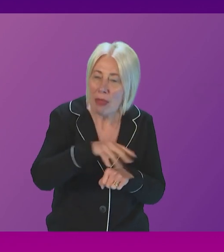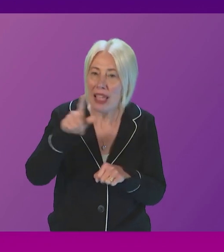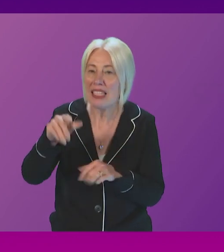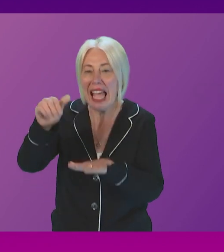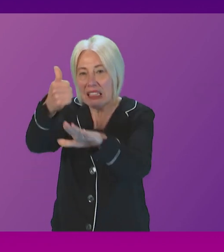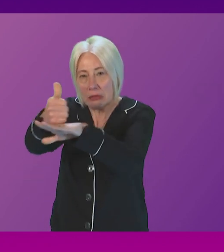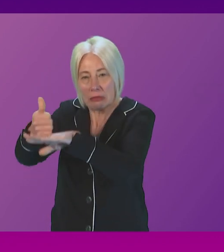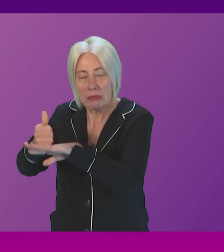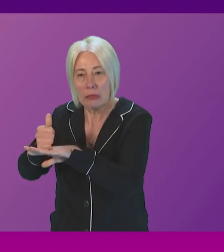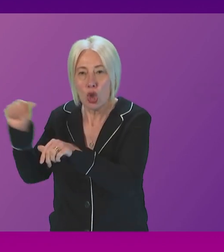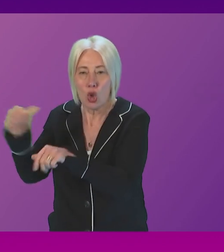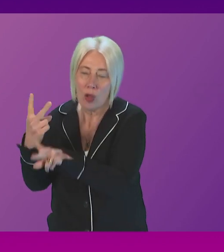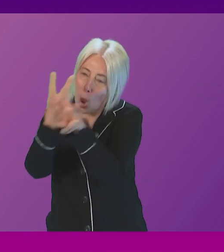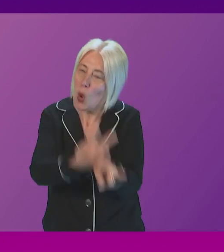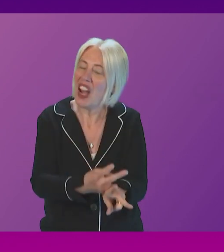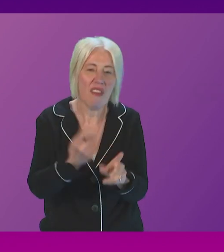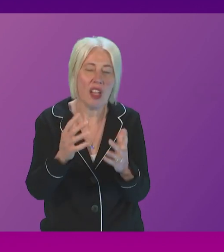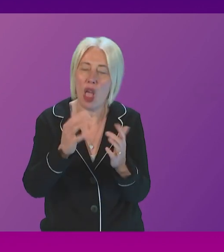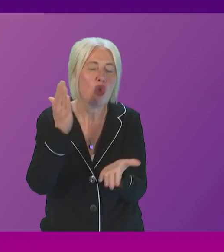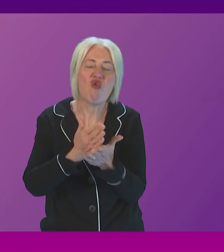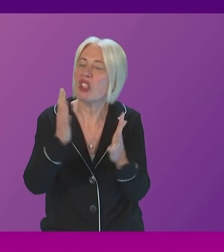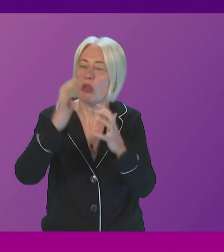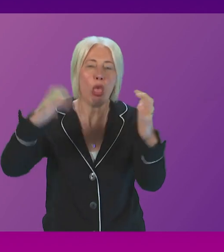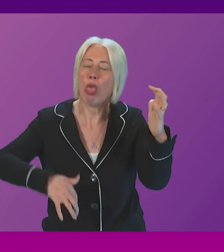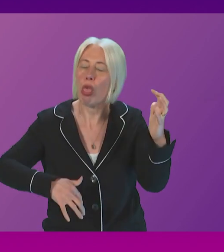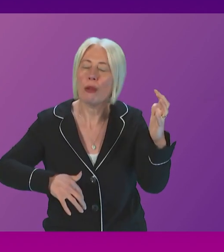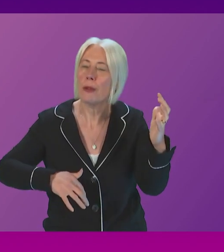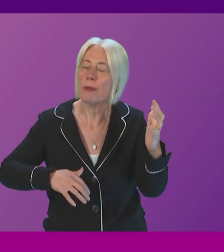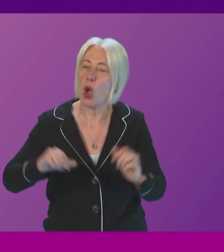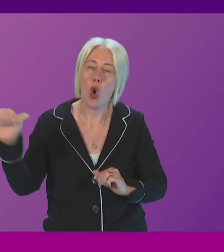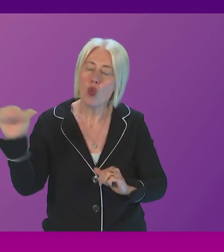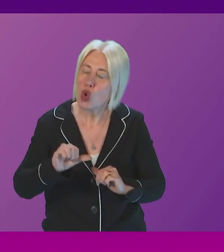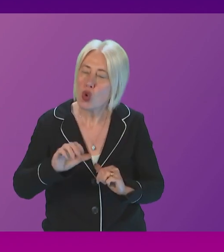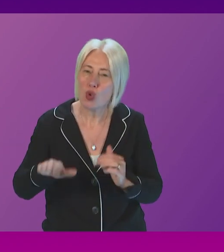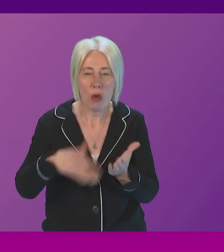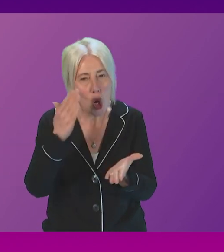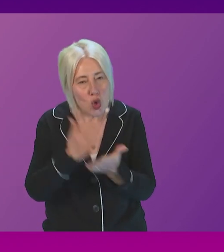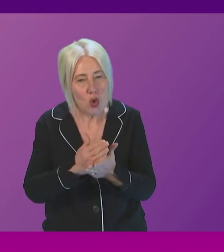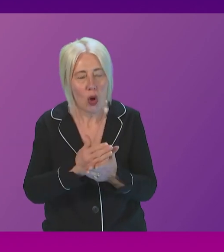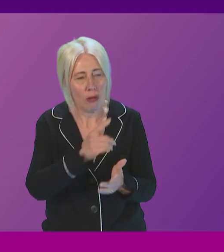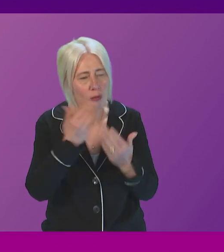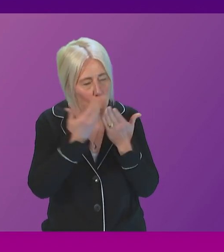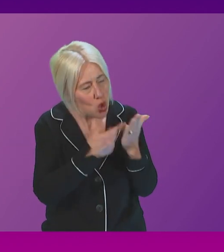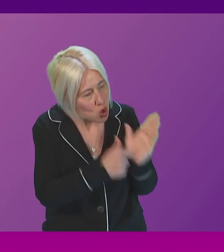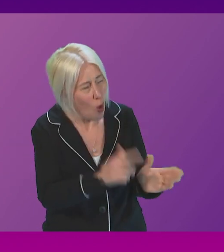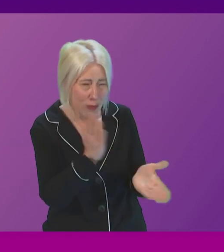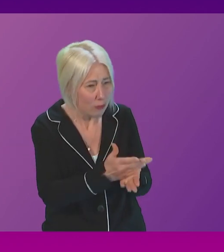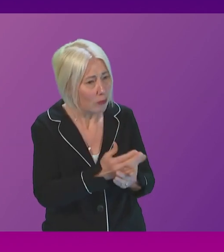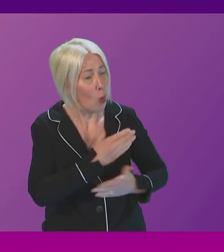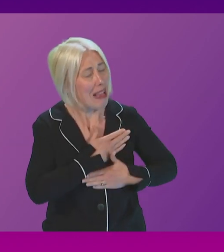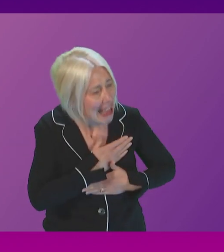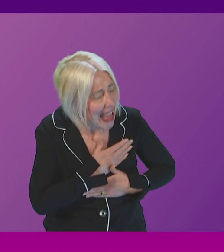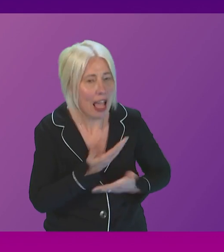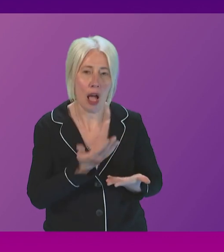supposed to look after them. We need to make every effort to assure them that we do care, we are sorry